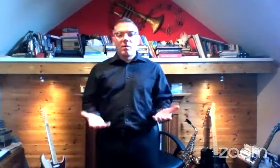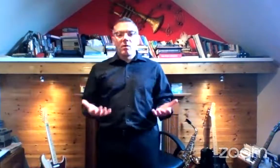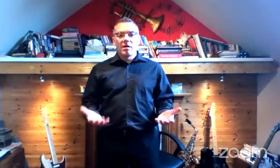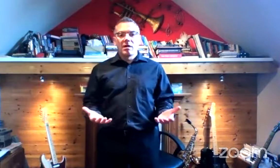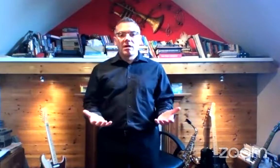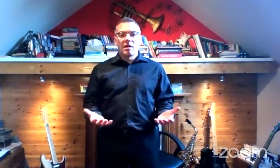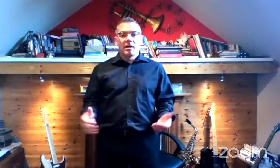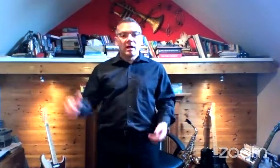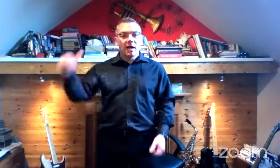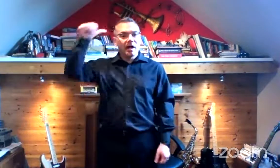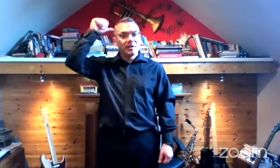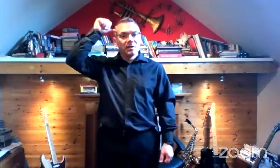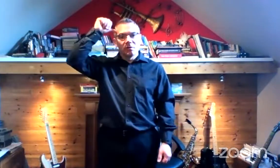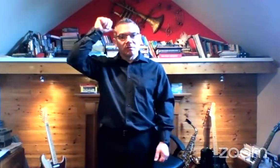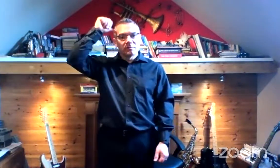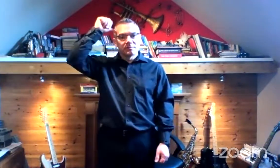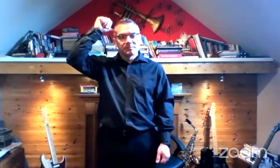now, I know.